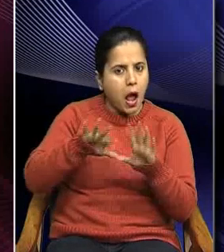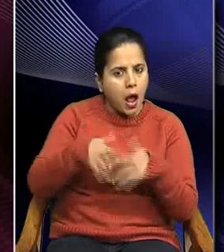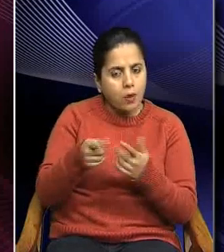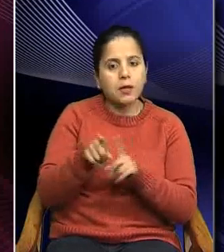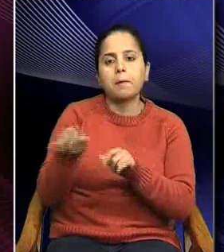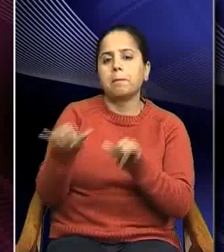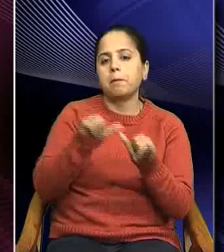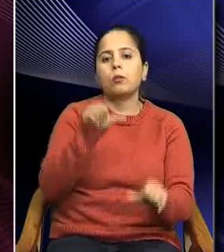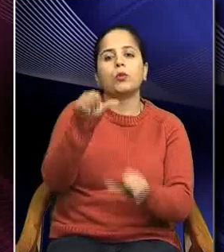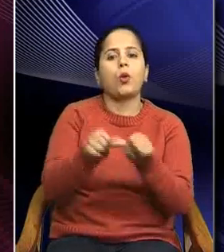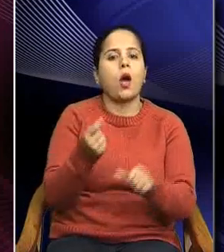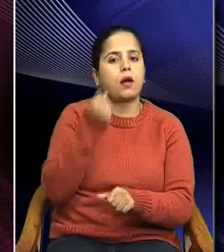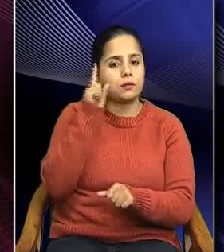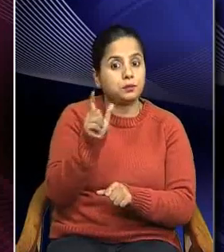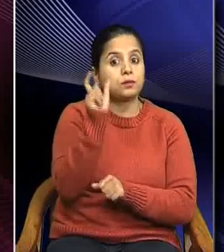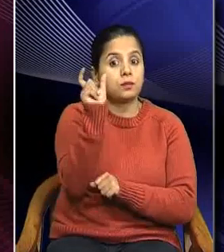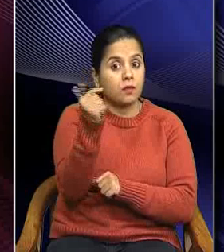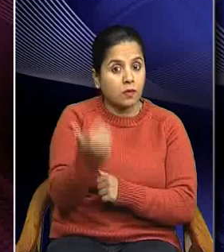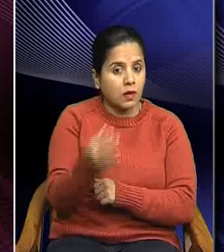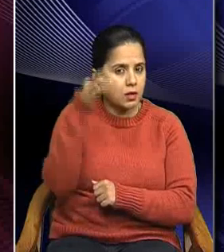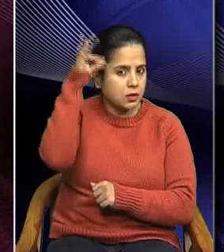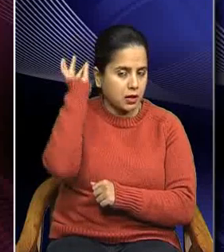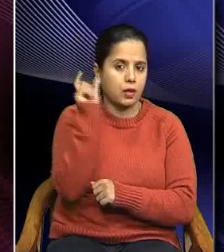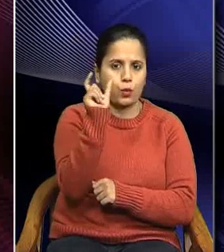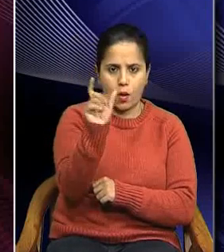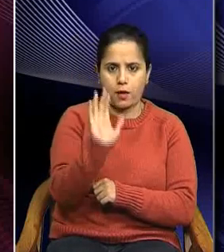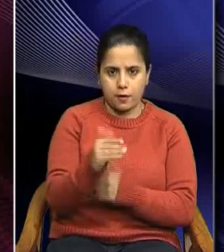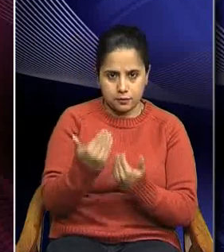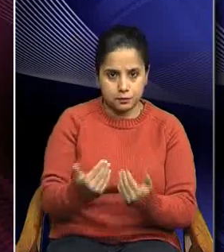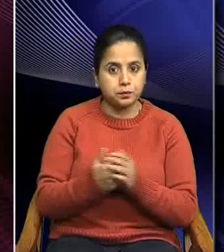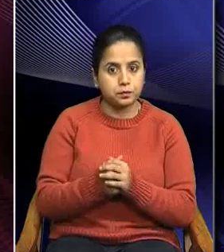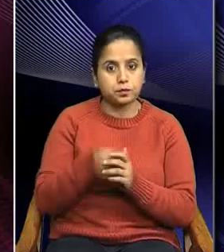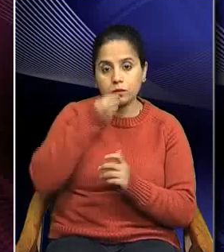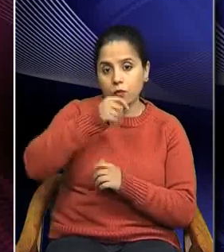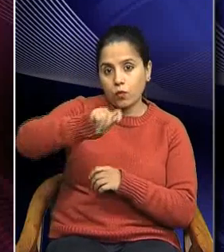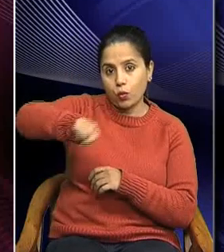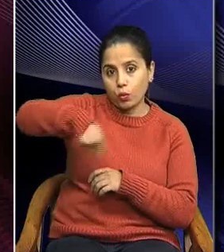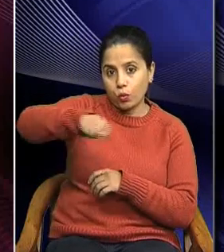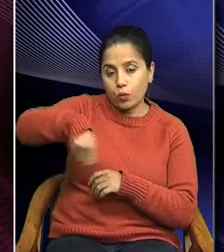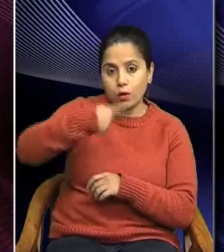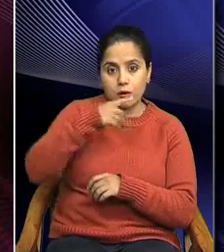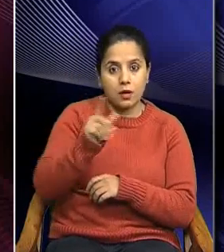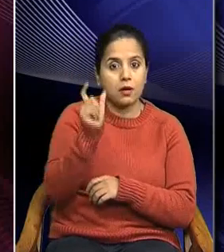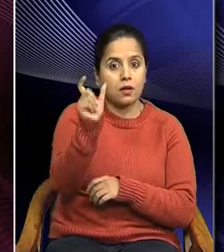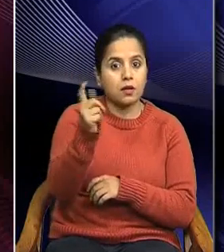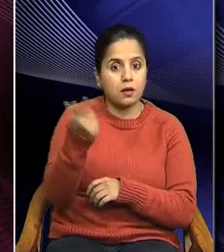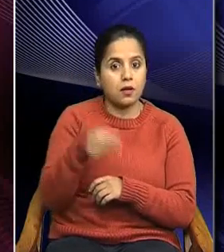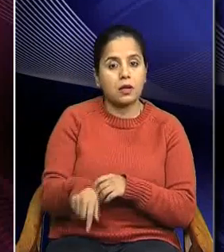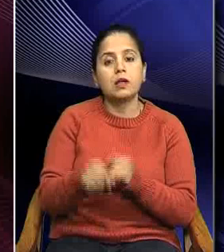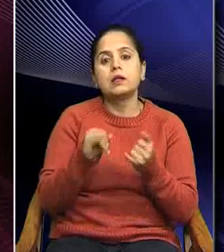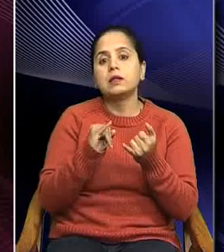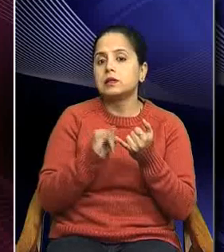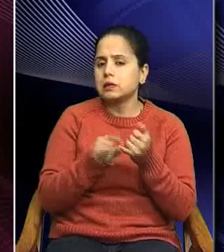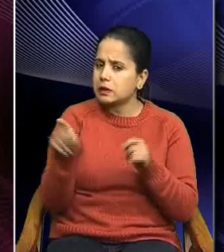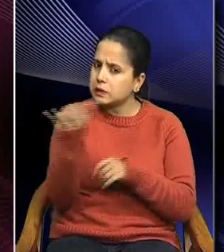therefore, the word, Sanskrit word of cooking is same